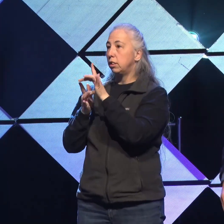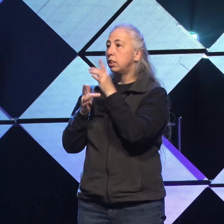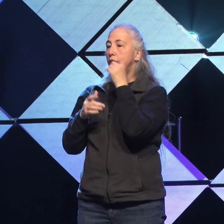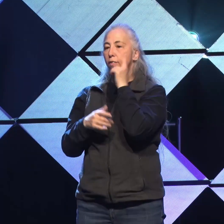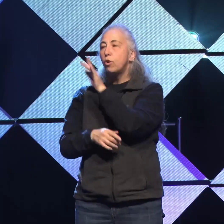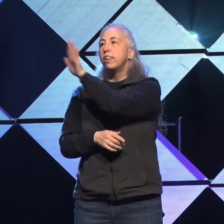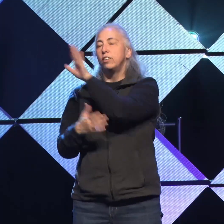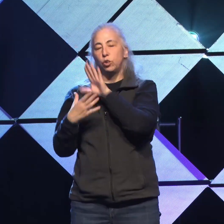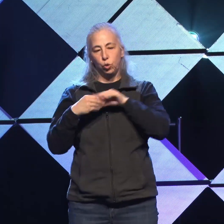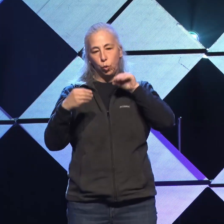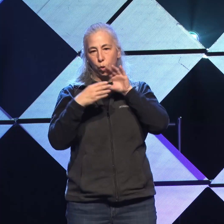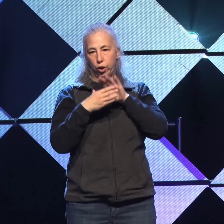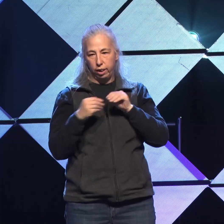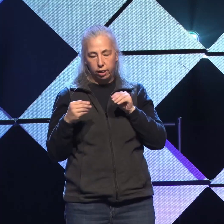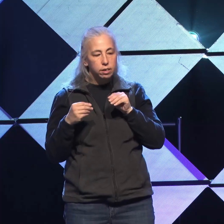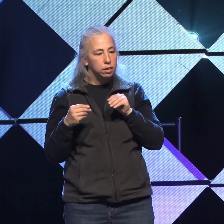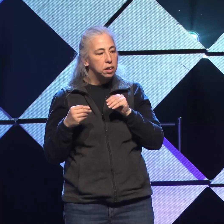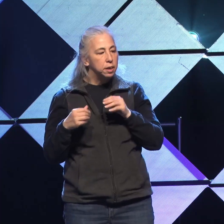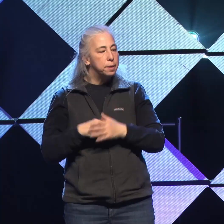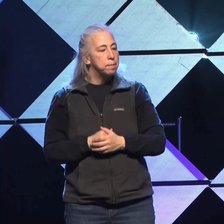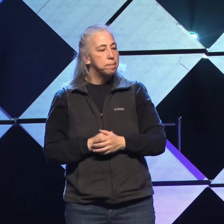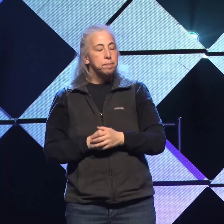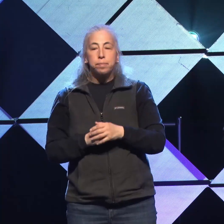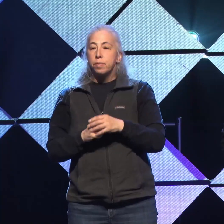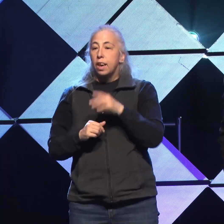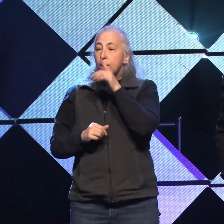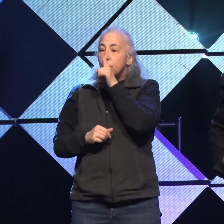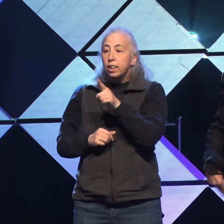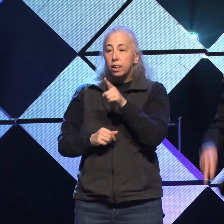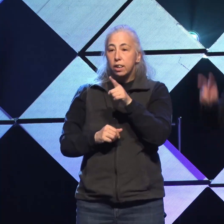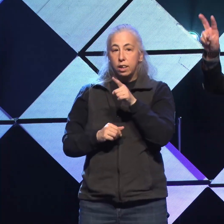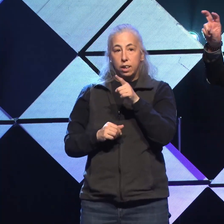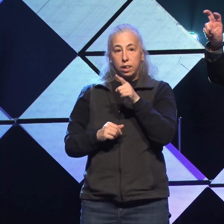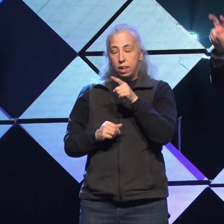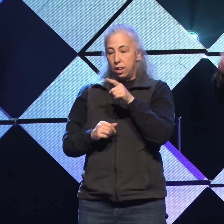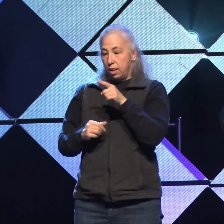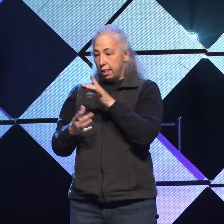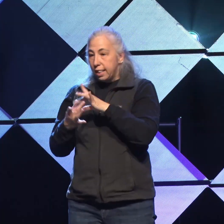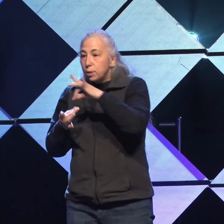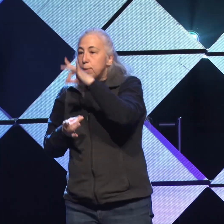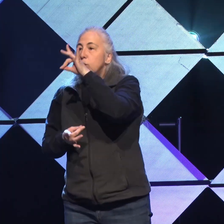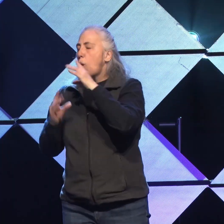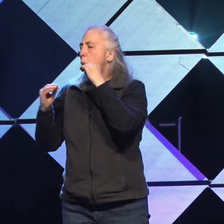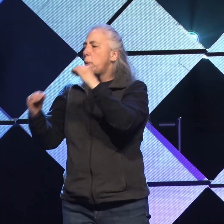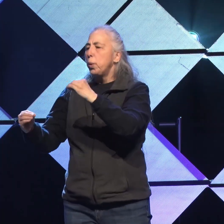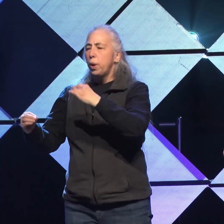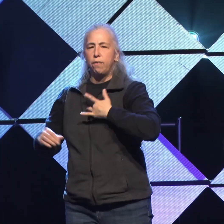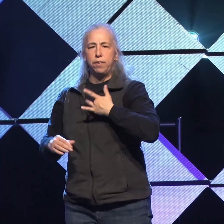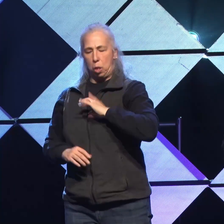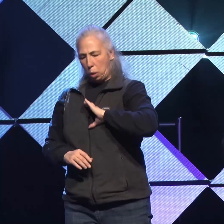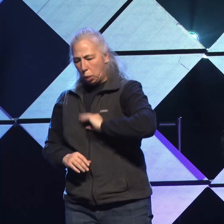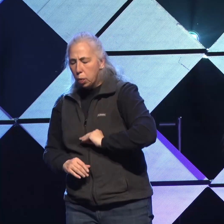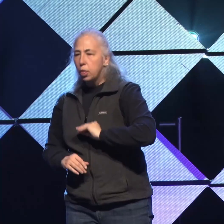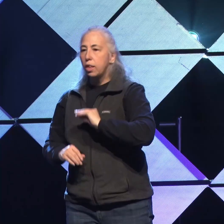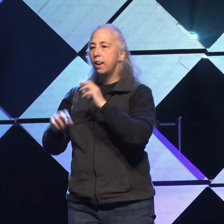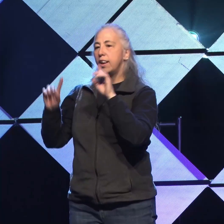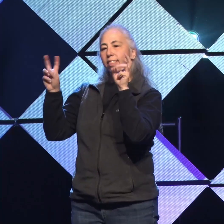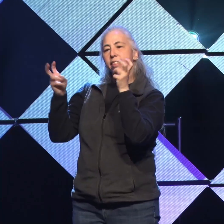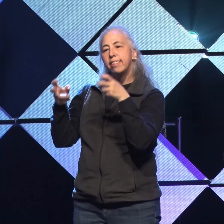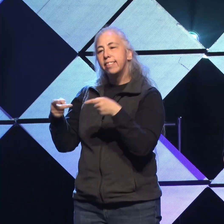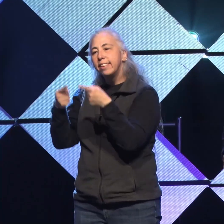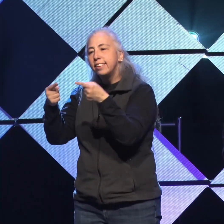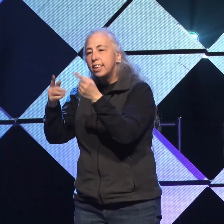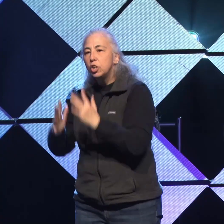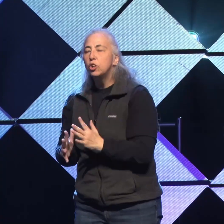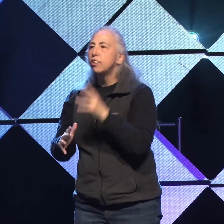one. And on the other hand, the spiritual zeros in the crowd, the sinners, they're listening to Jesus